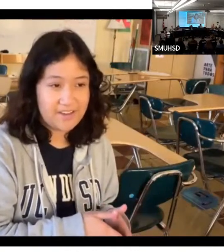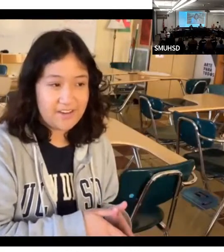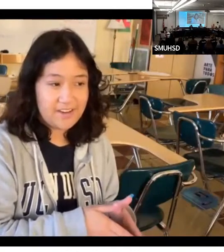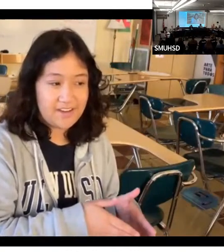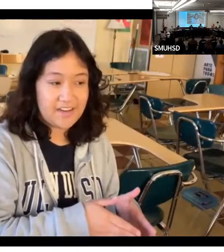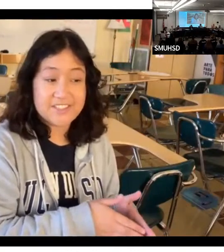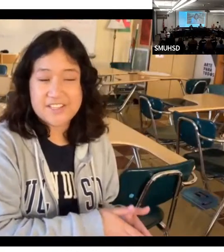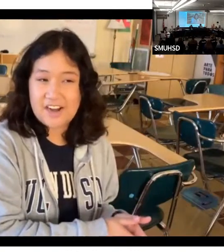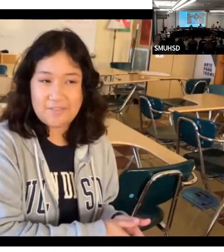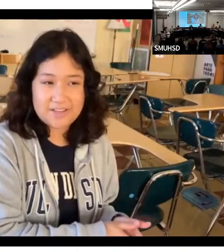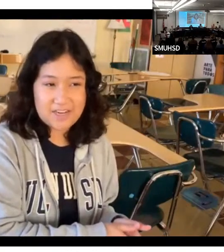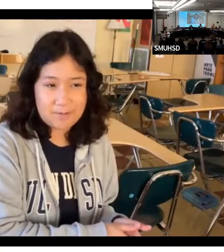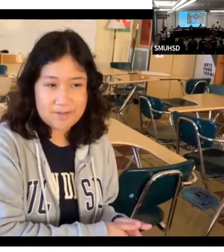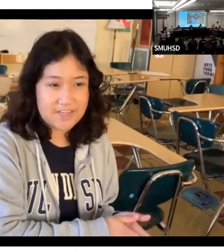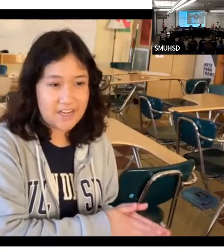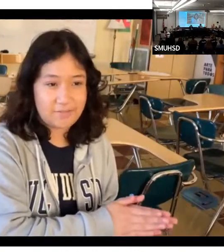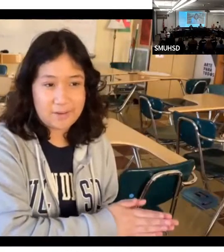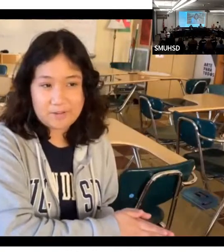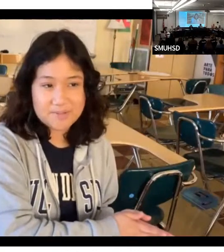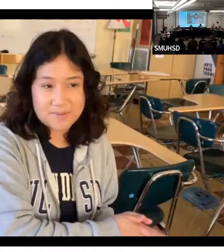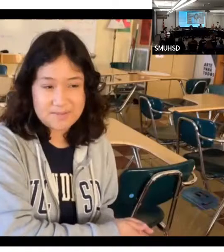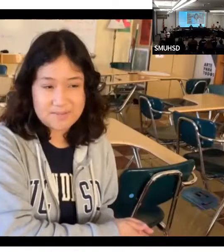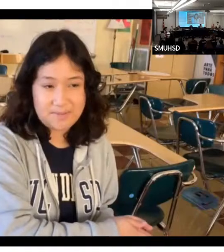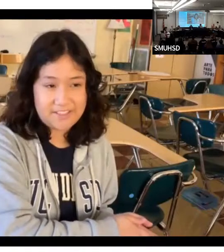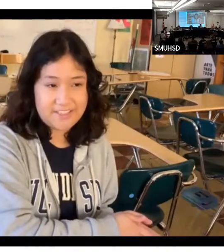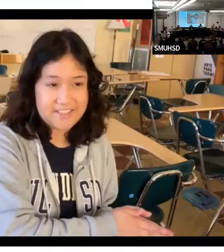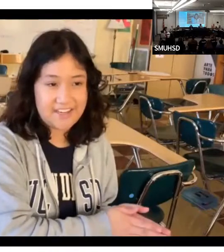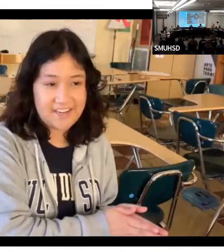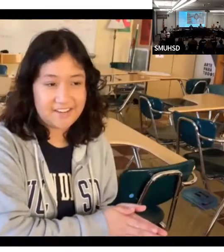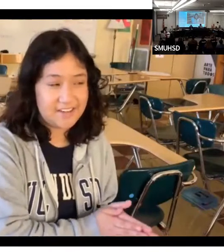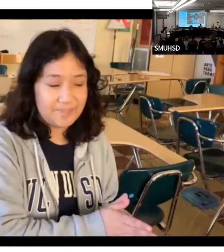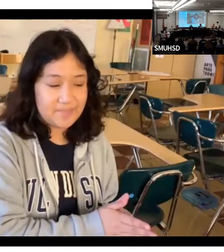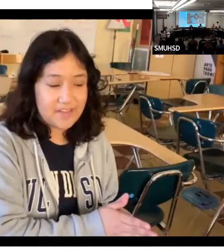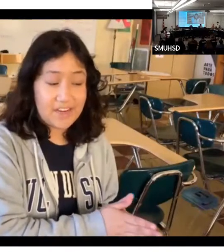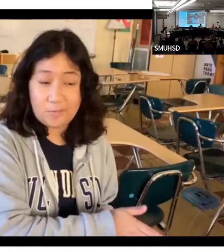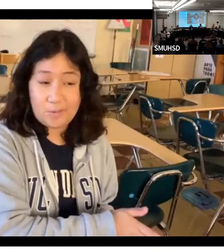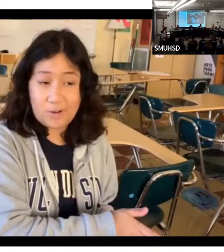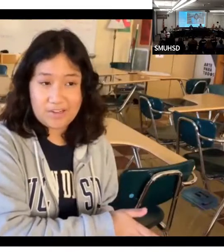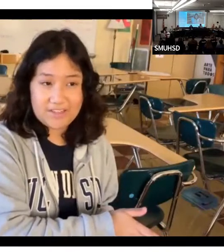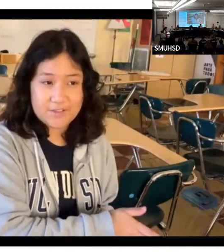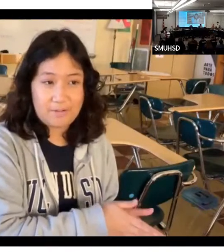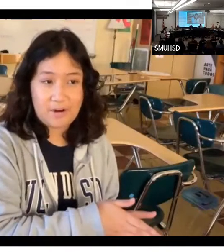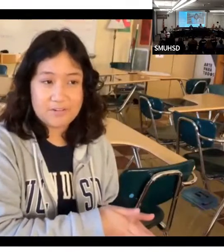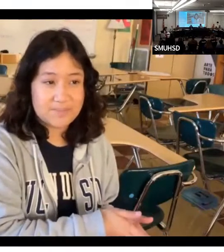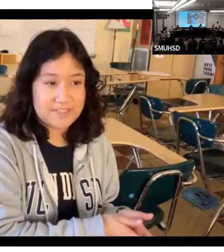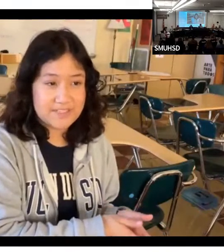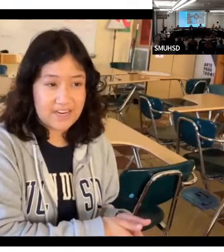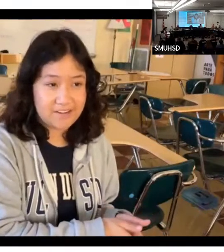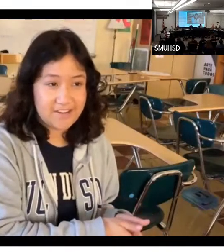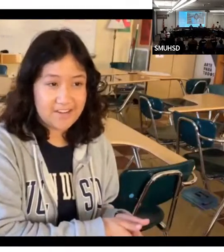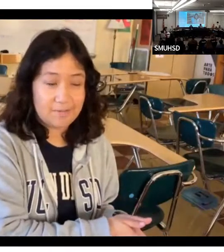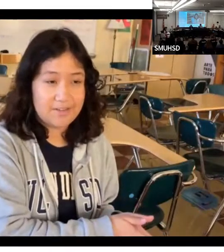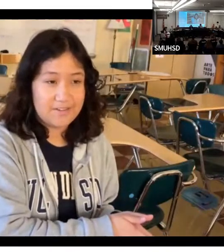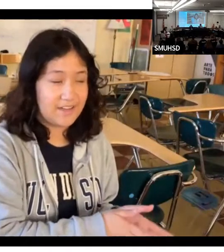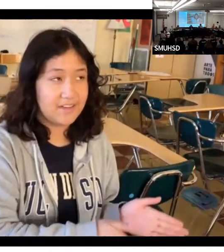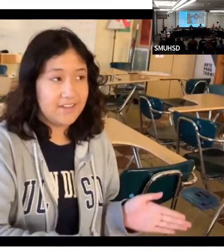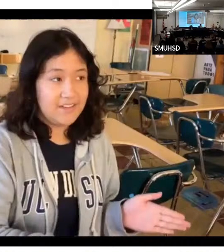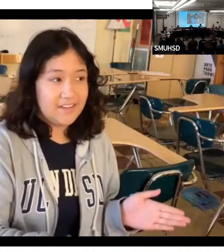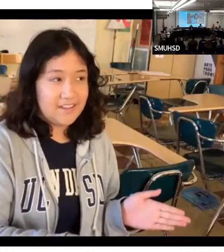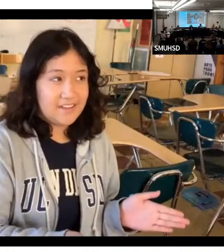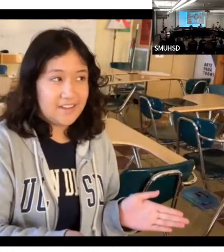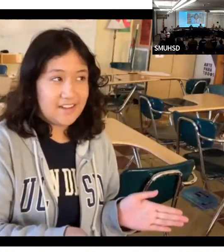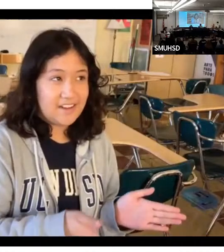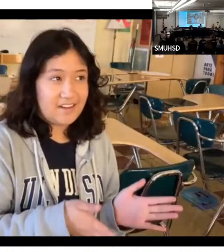and work on it. And I just didn't have that time because I had family responsibilities and I had work. And so I would always be tired, and I would